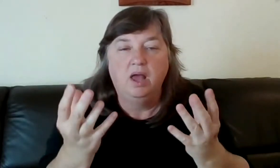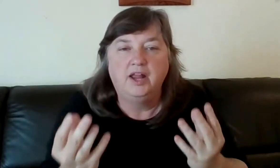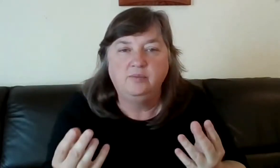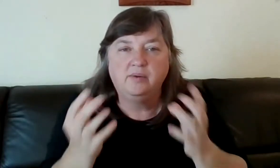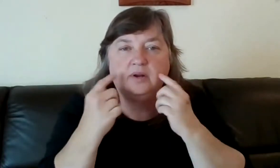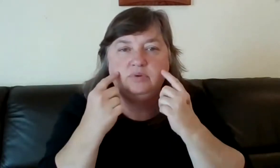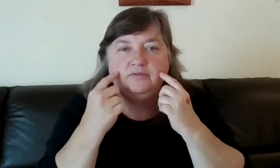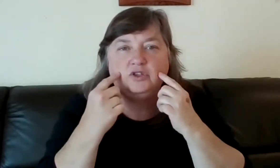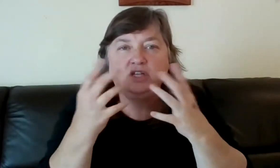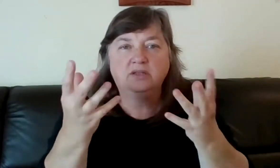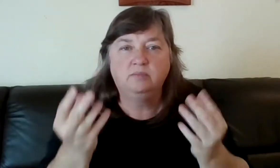And you might want to poof your cheeks a little bit.